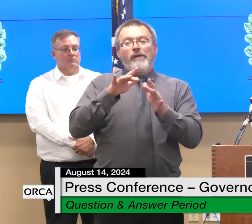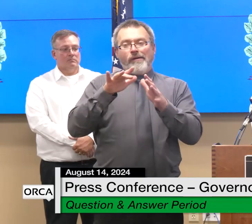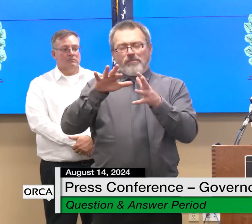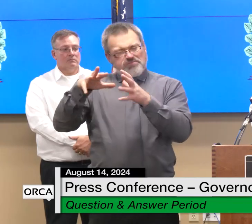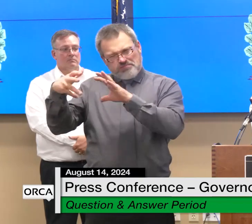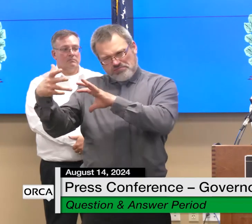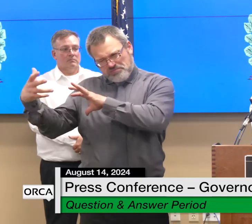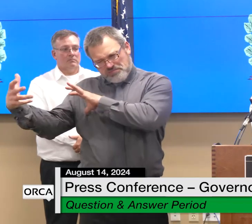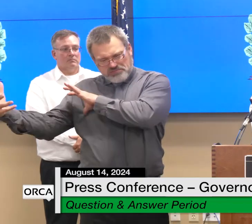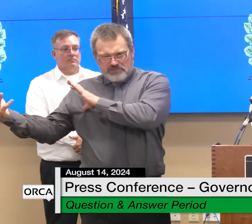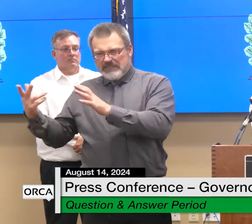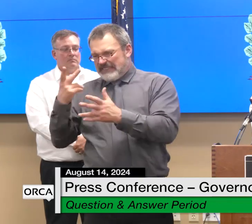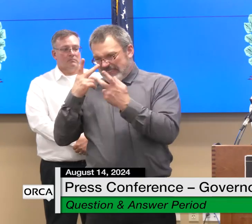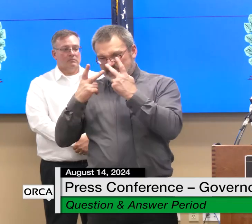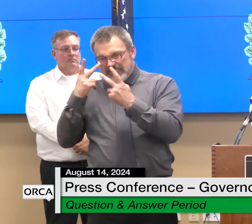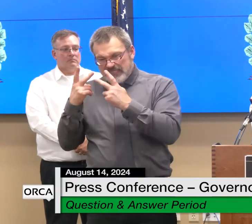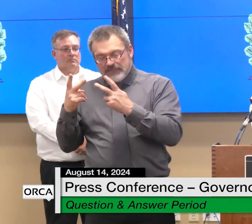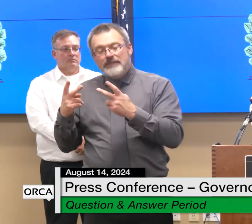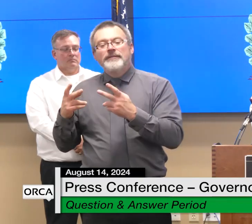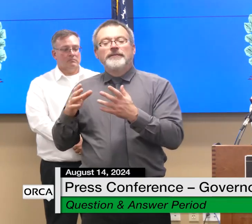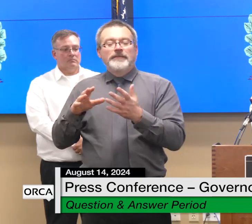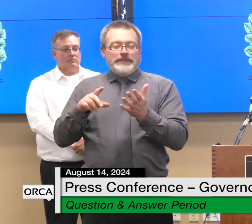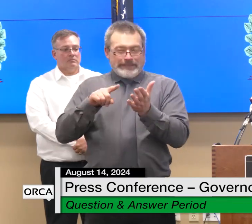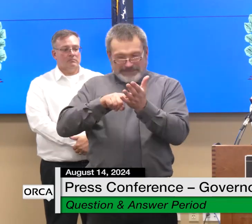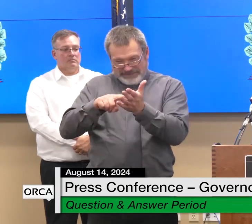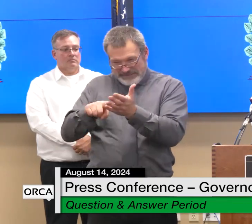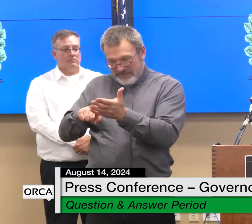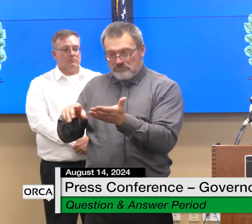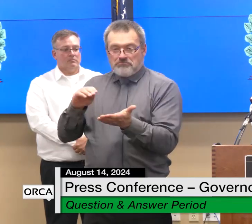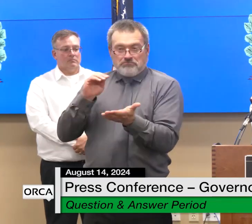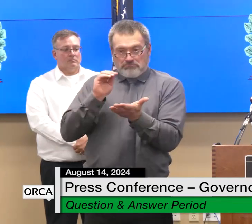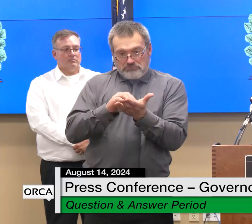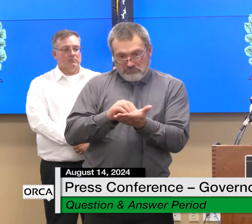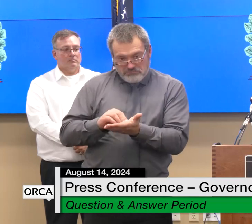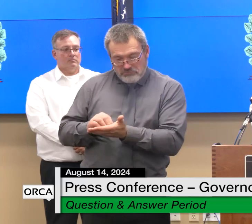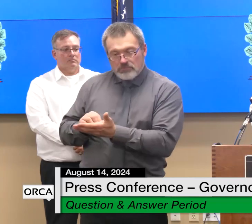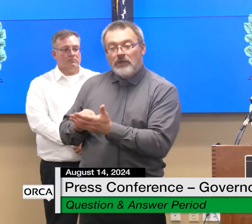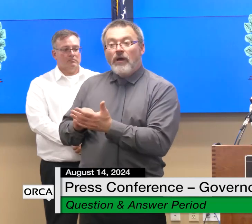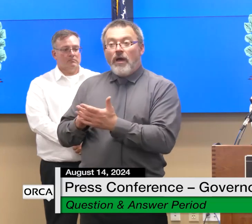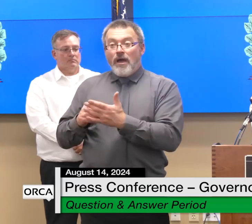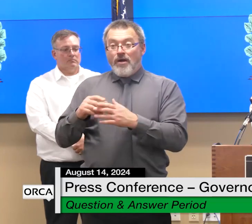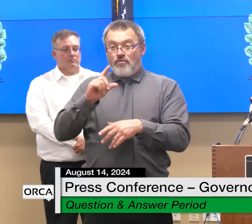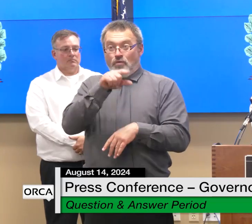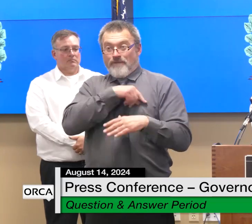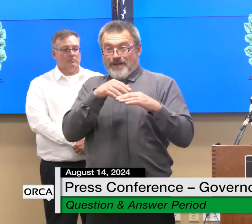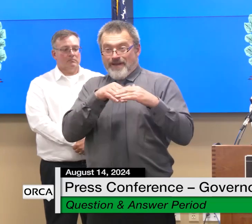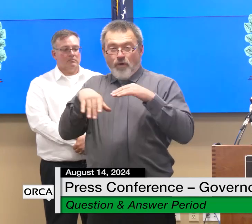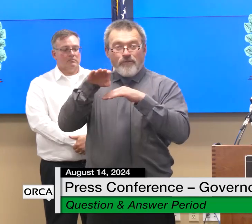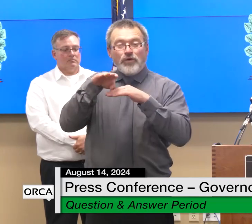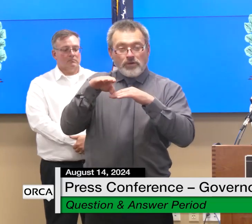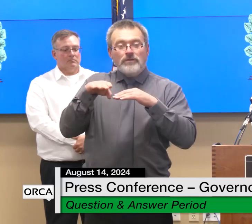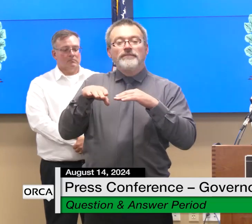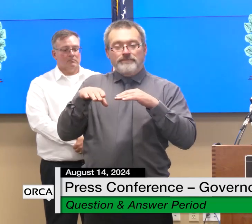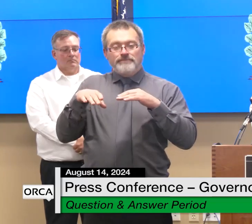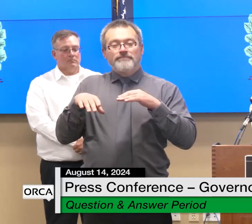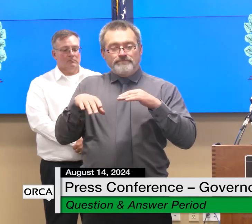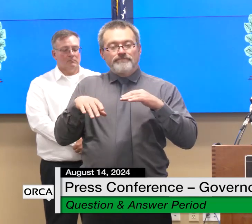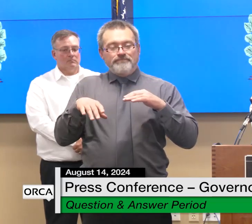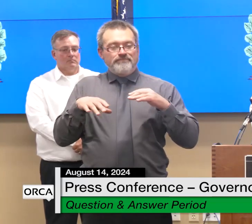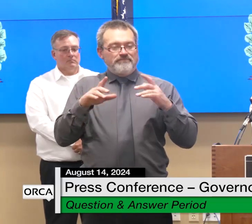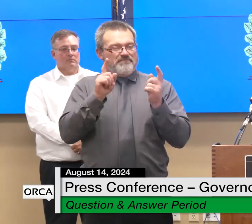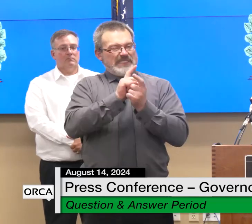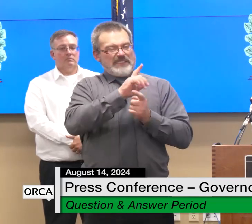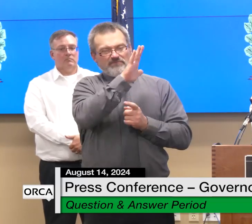you've started to do the inventory of damages and you've triggered thresholds, and then you ask for this MDD. So I just wanted to clarify that so